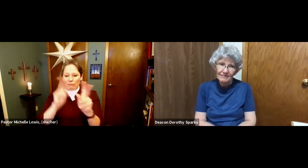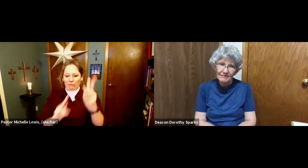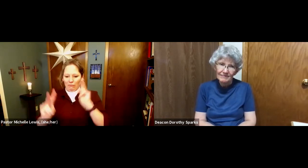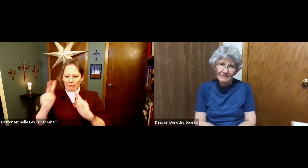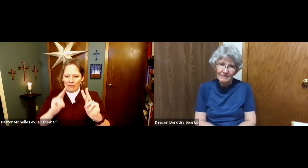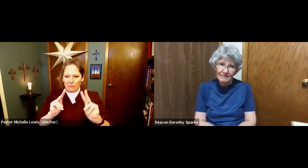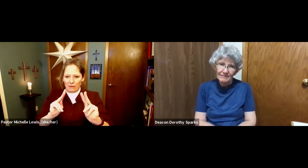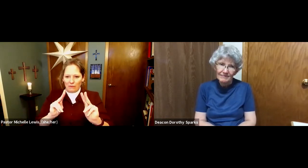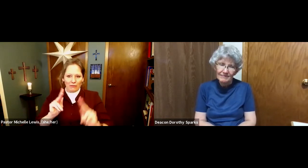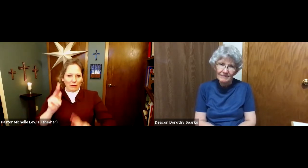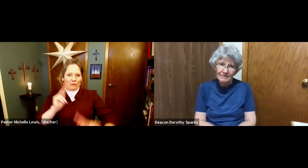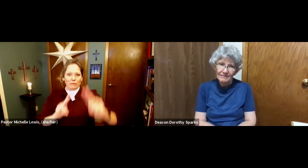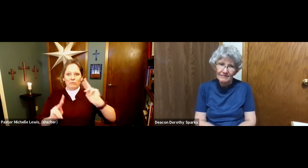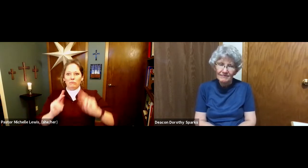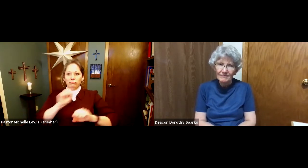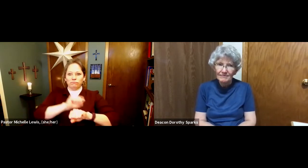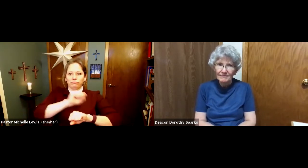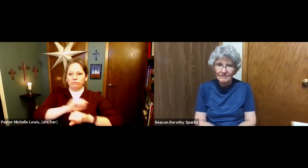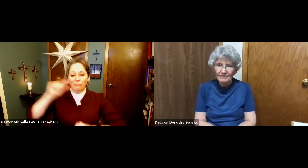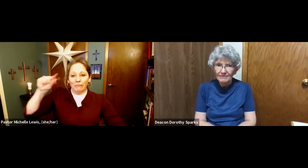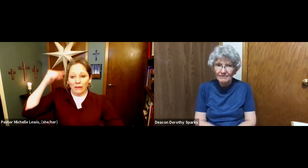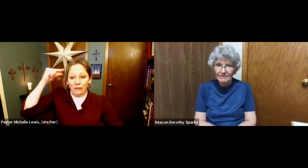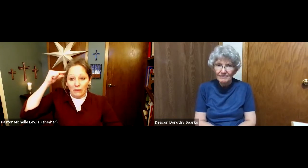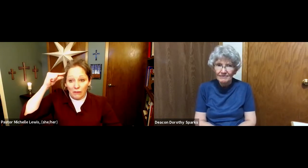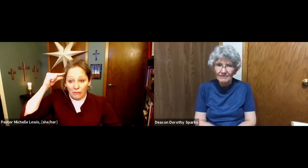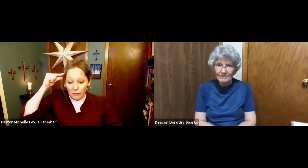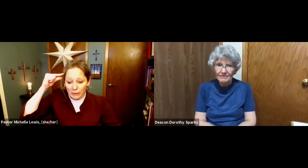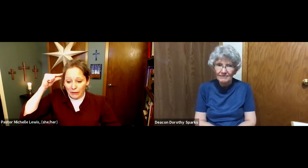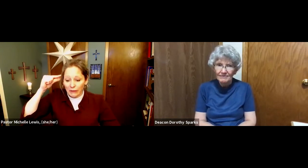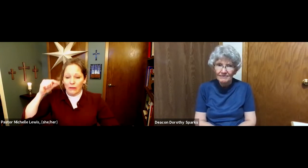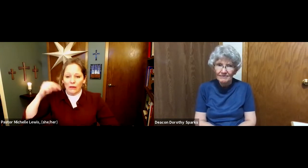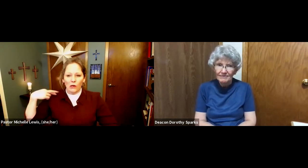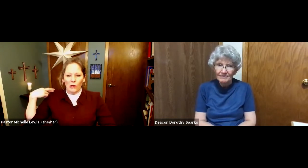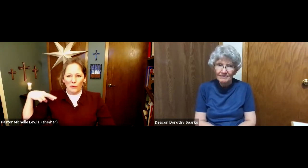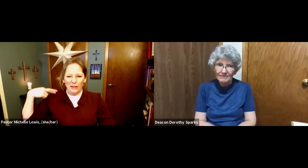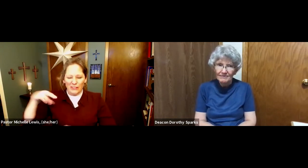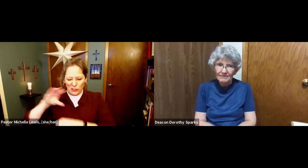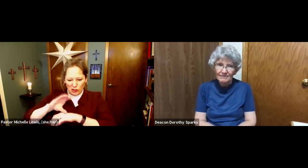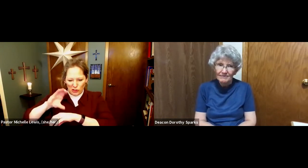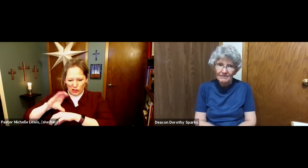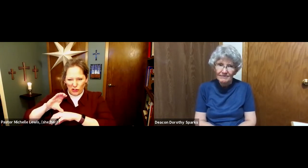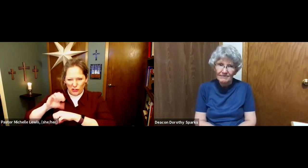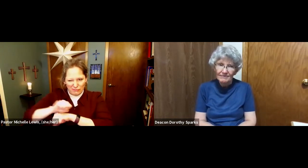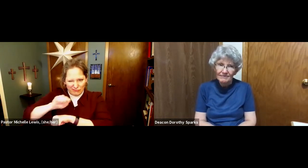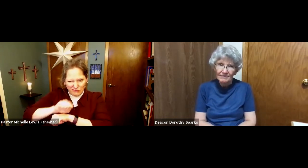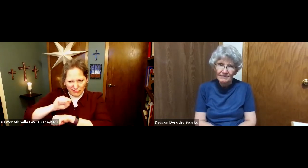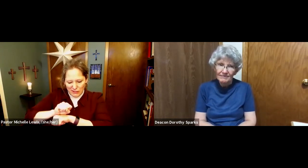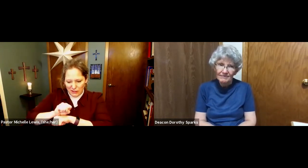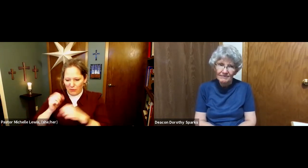There will be a list of important names. These are people connected to places and